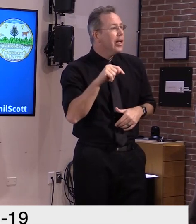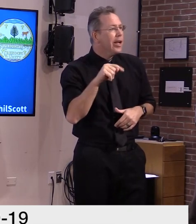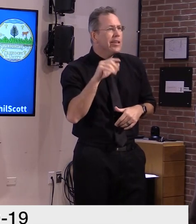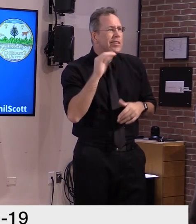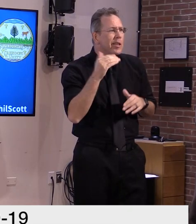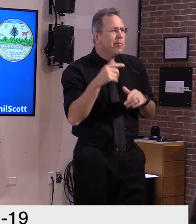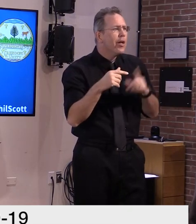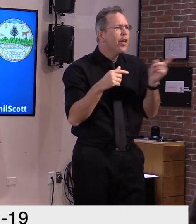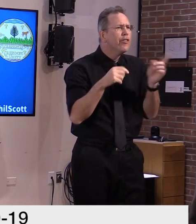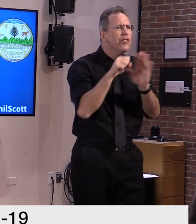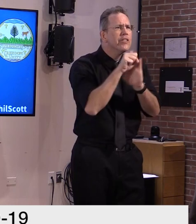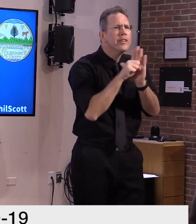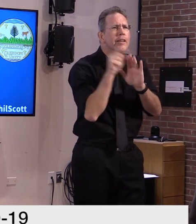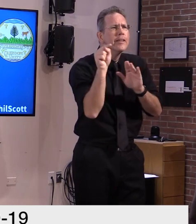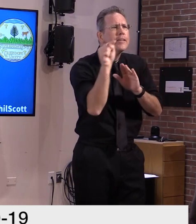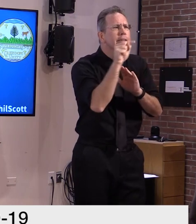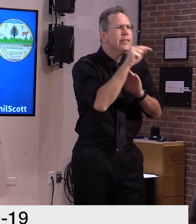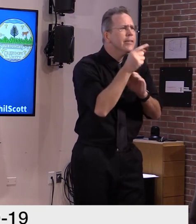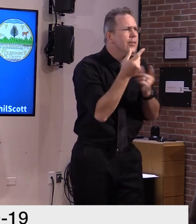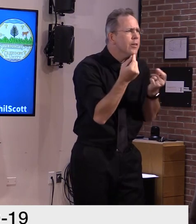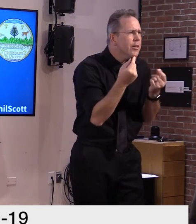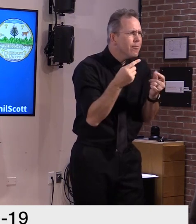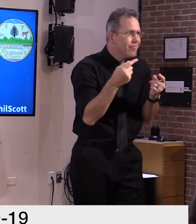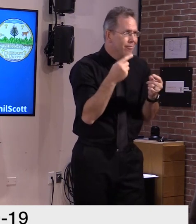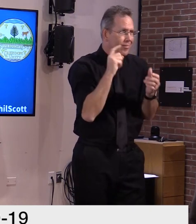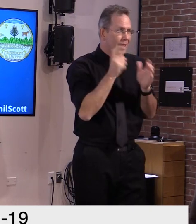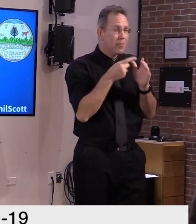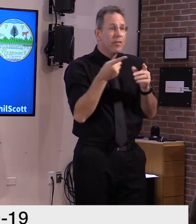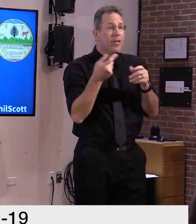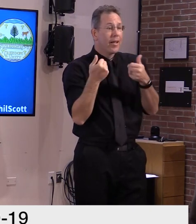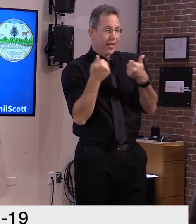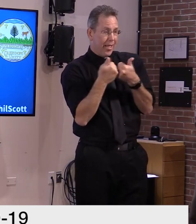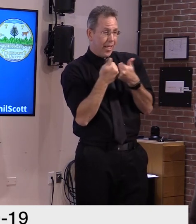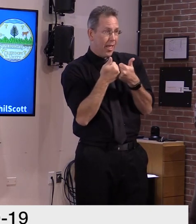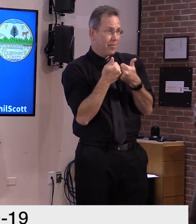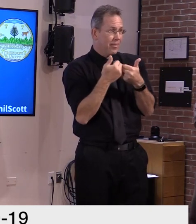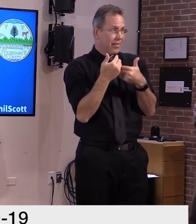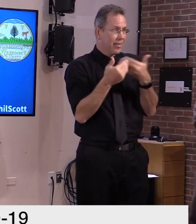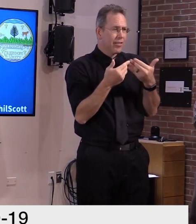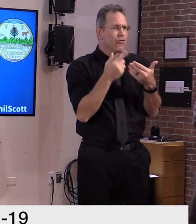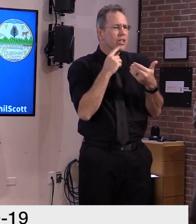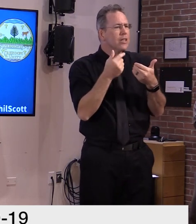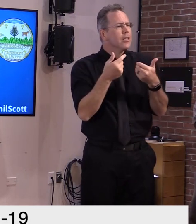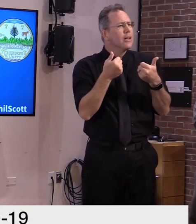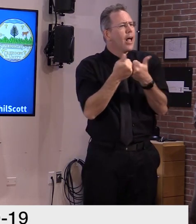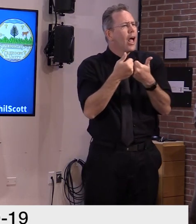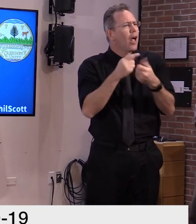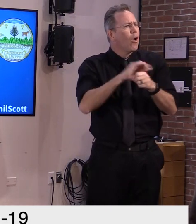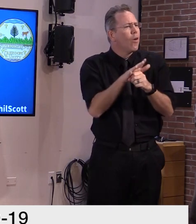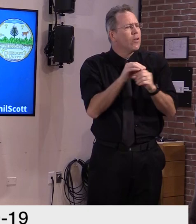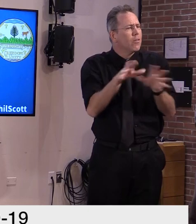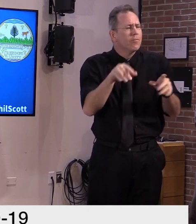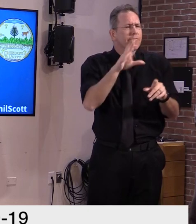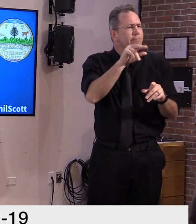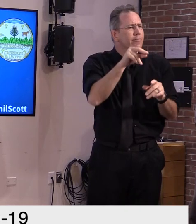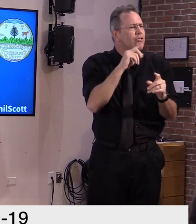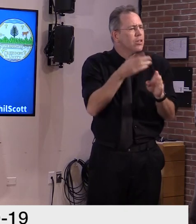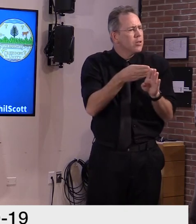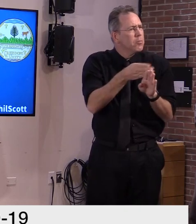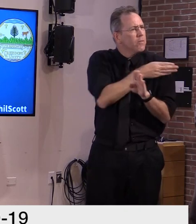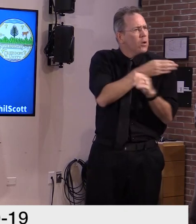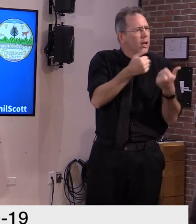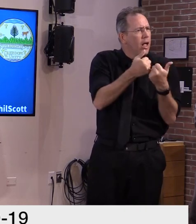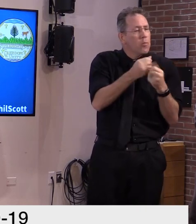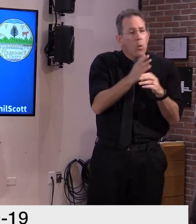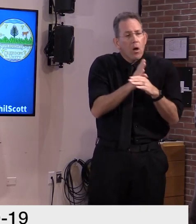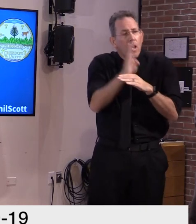COVID transmission often occurs during team-based social gatherings as opposed to the athletic event itself. While team-based social events are